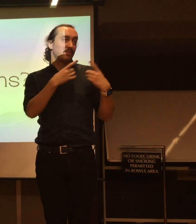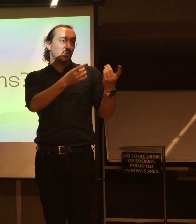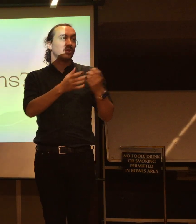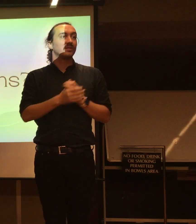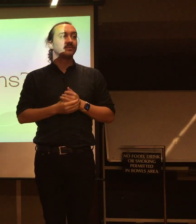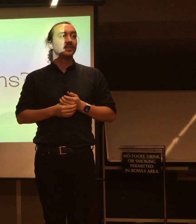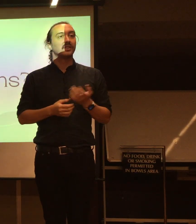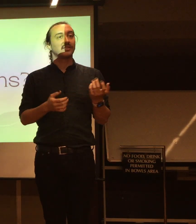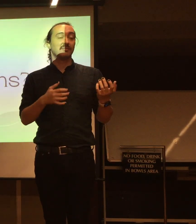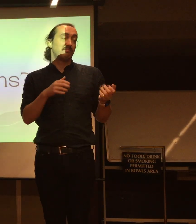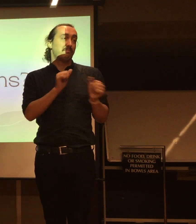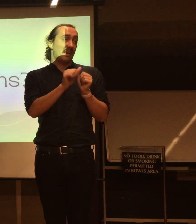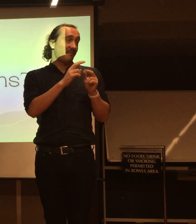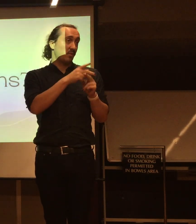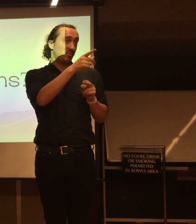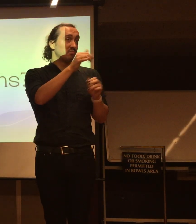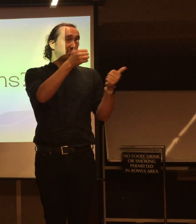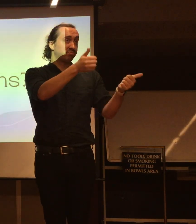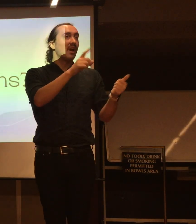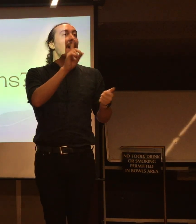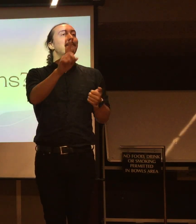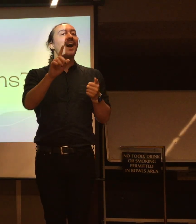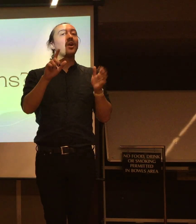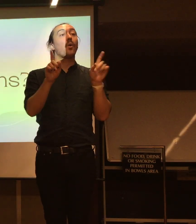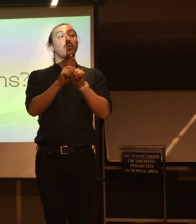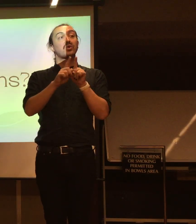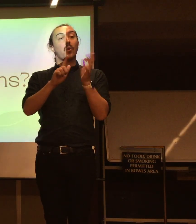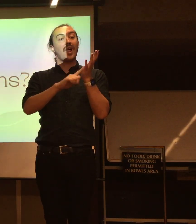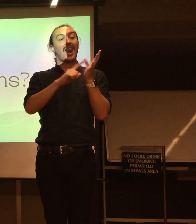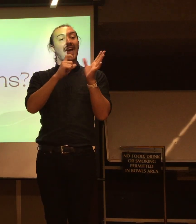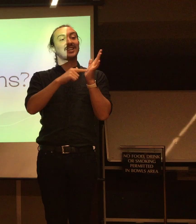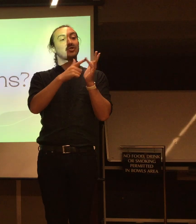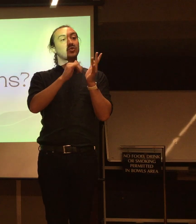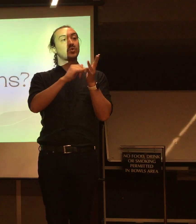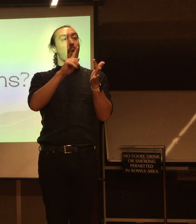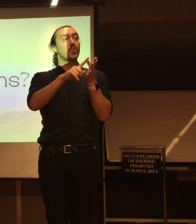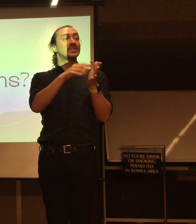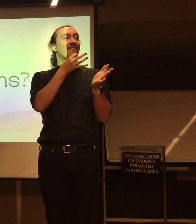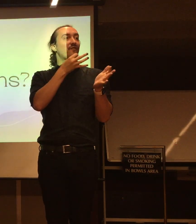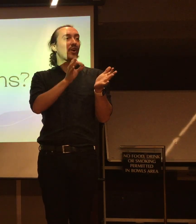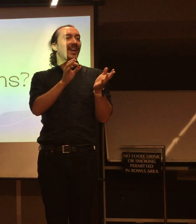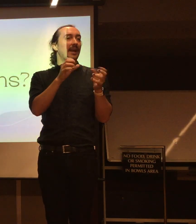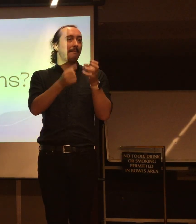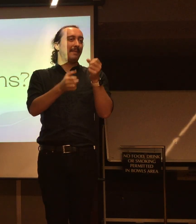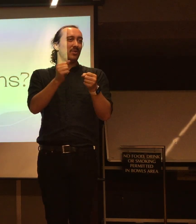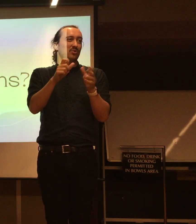then that's good. But lactose-free milk often does the same thing.